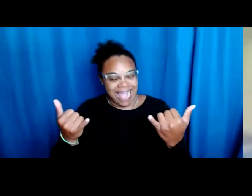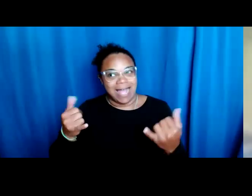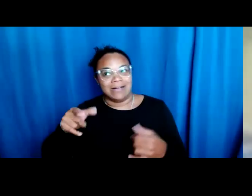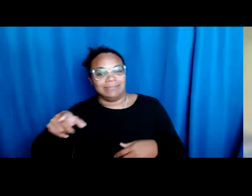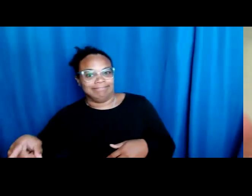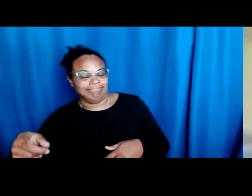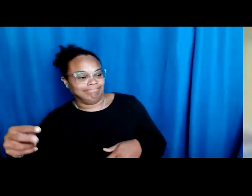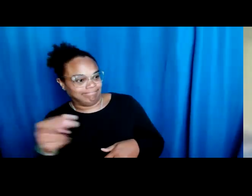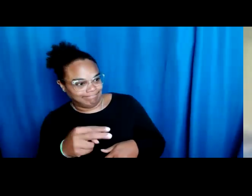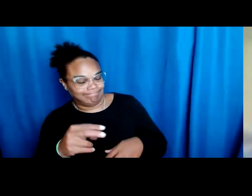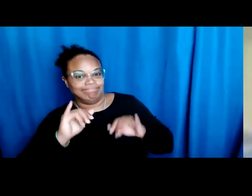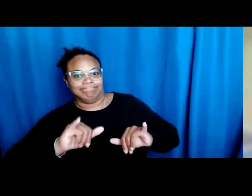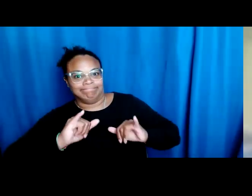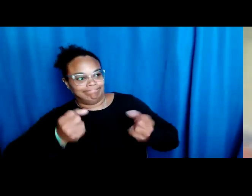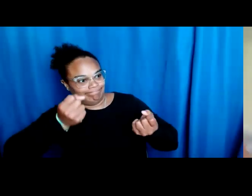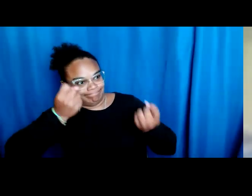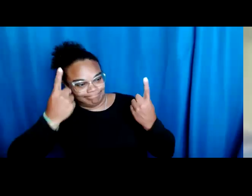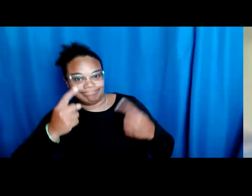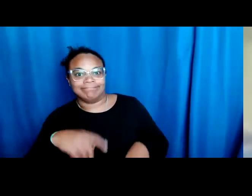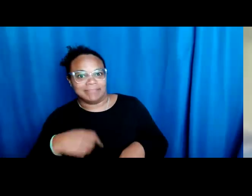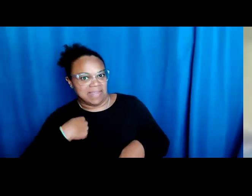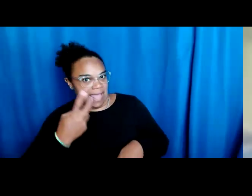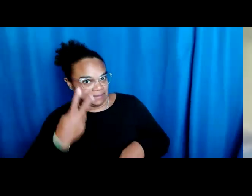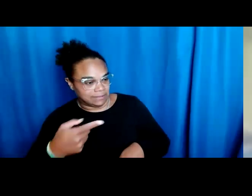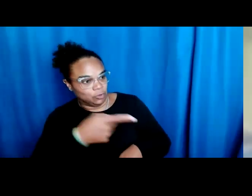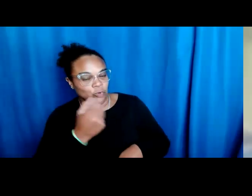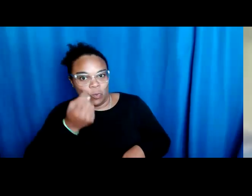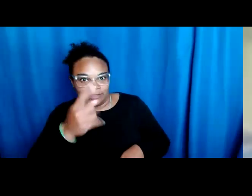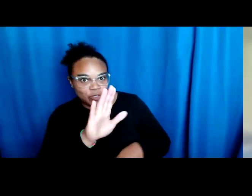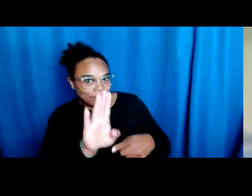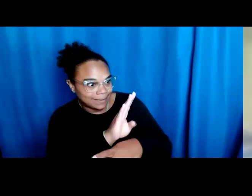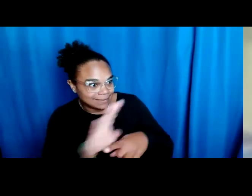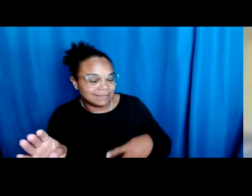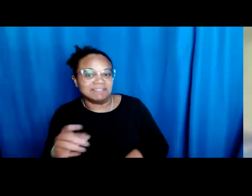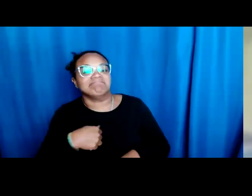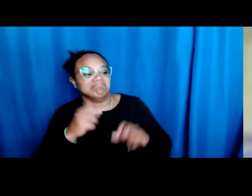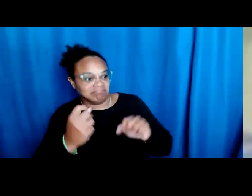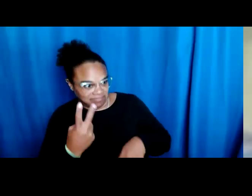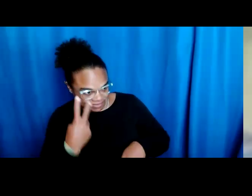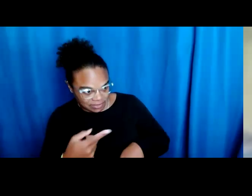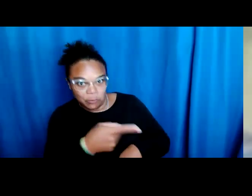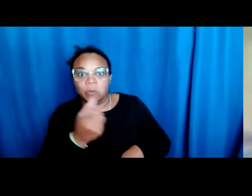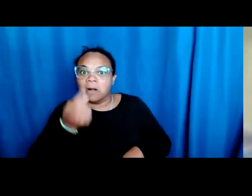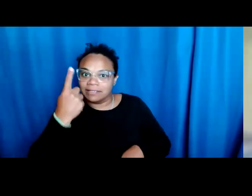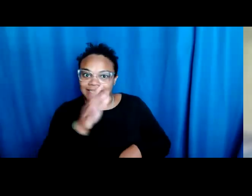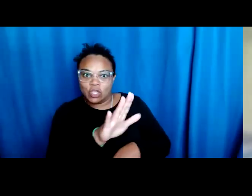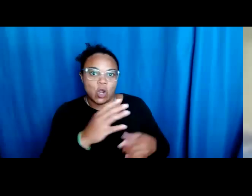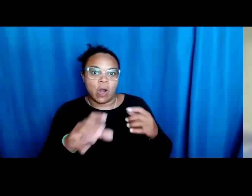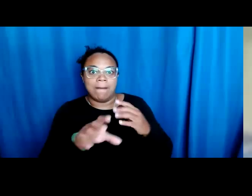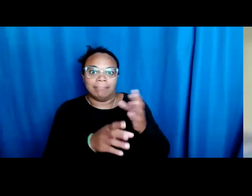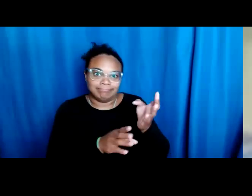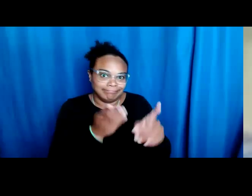business, who understands their market, who understands their customers, who their ideal customer